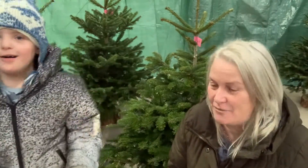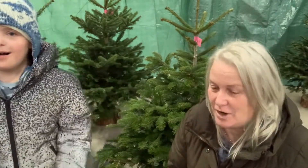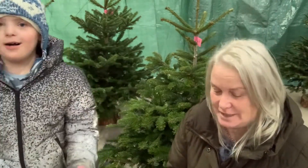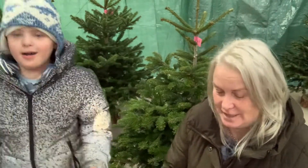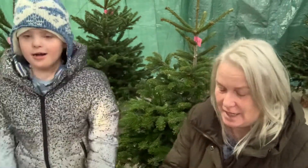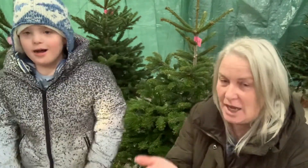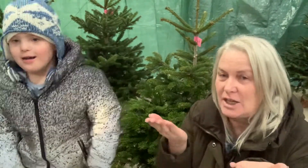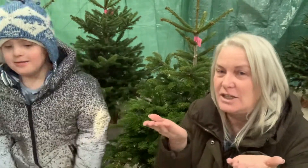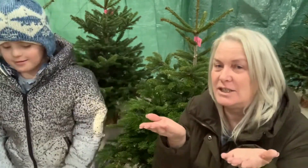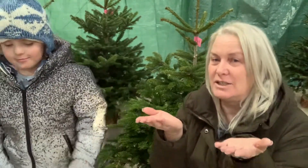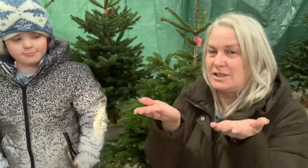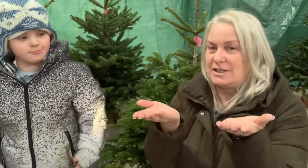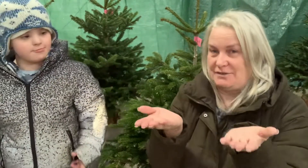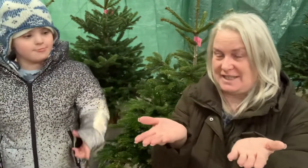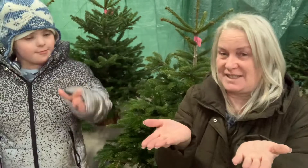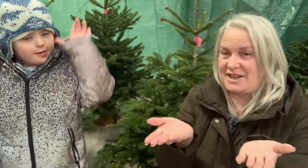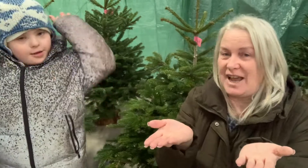right. Ready? See your hands.